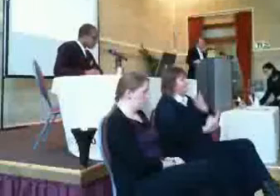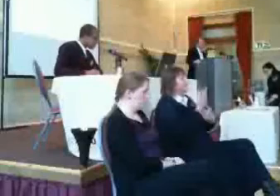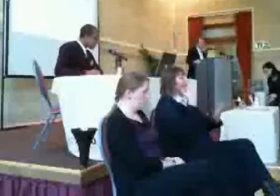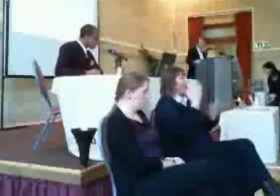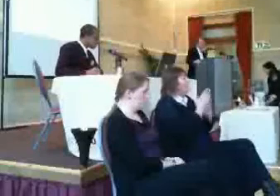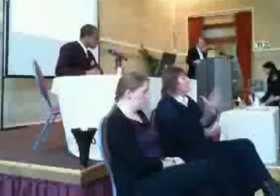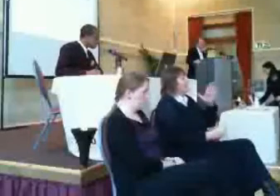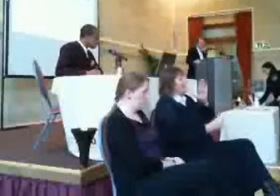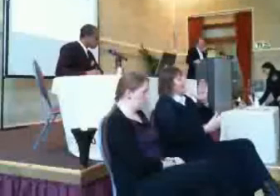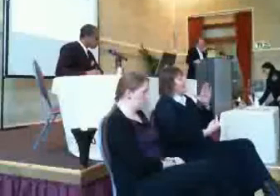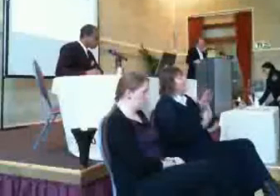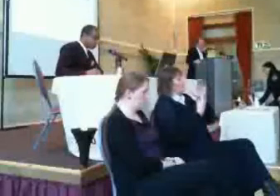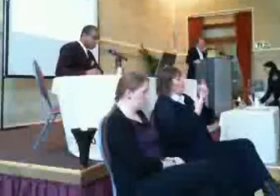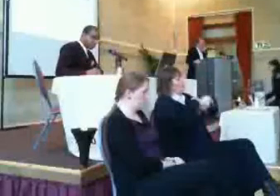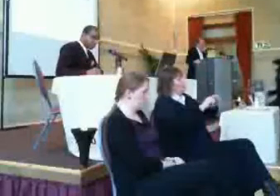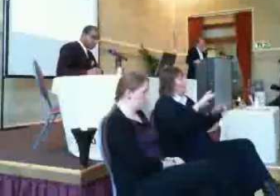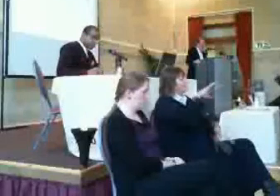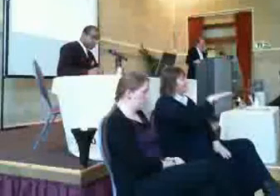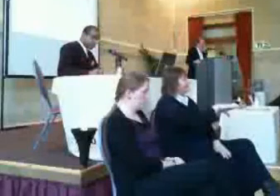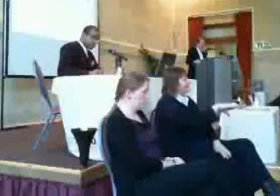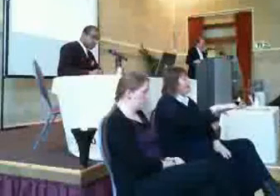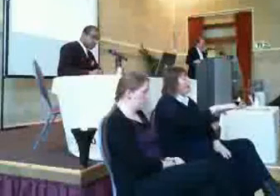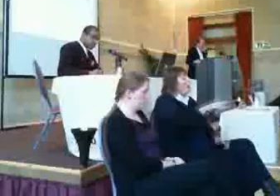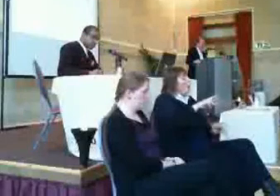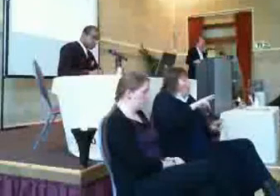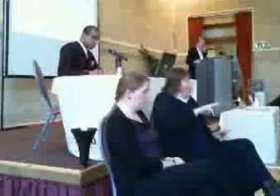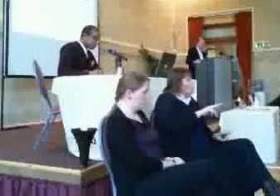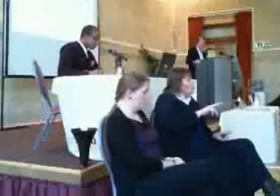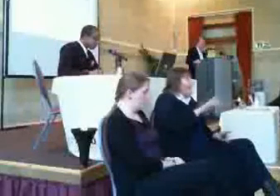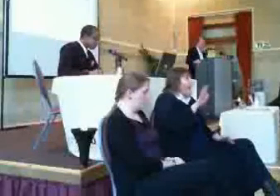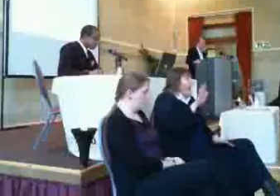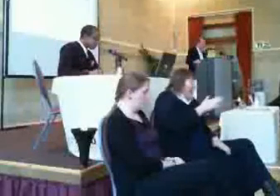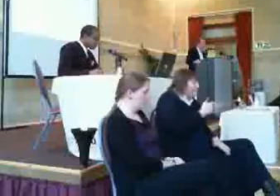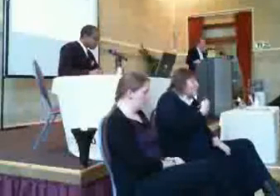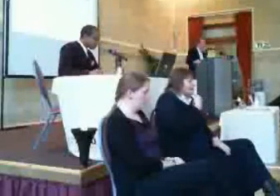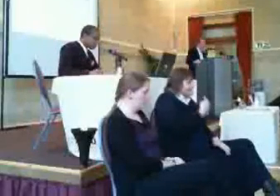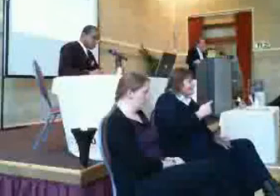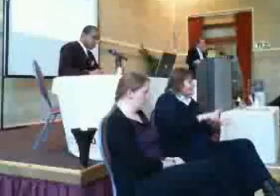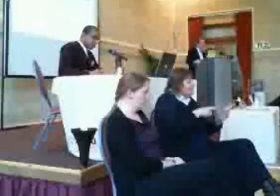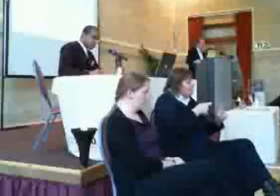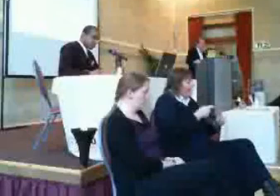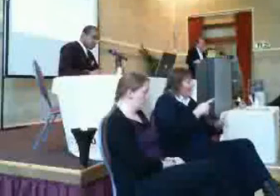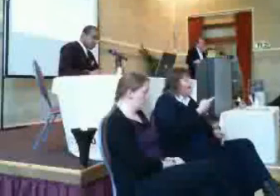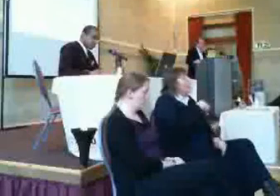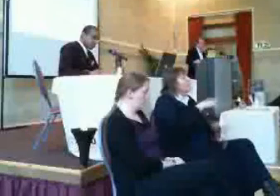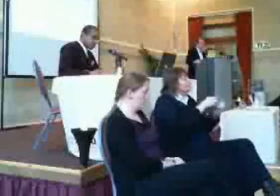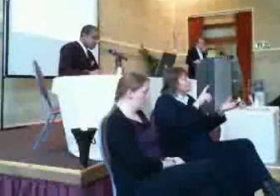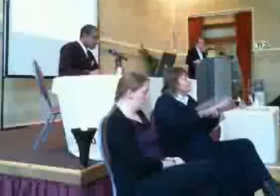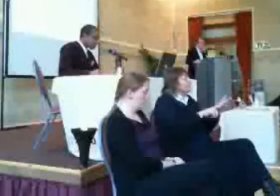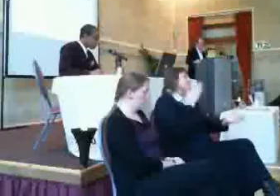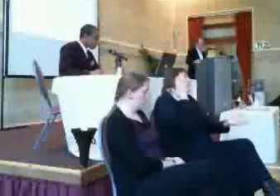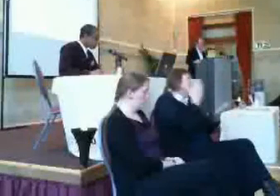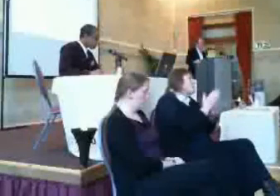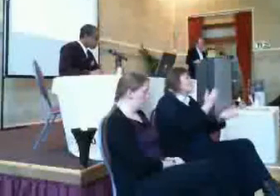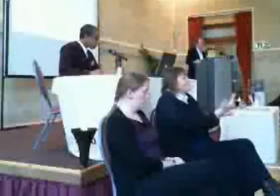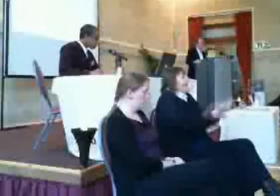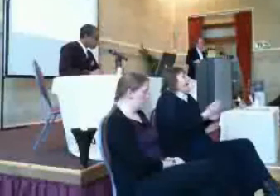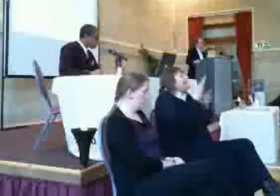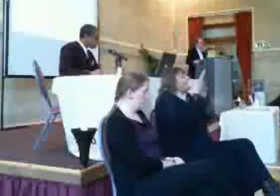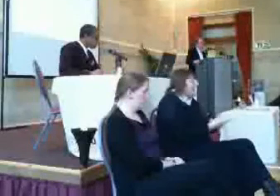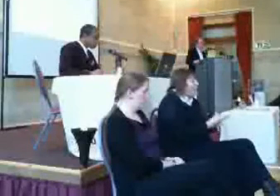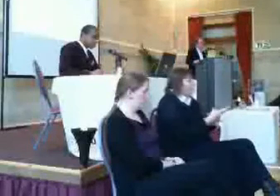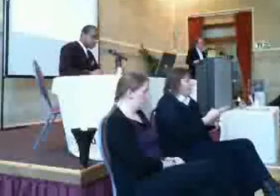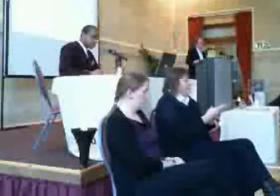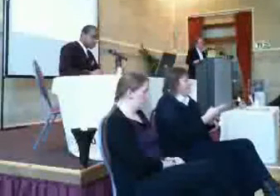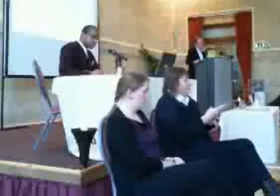I hope is going to be noted as being the most caring city in this country and one of the most caring cities in the world. I said I